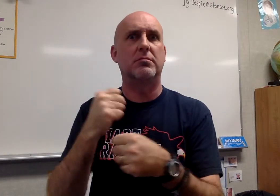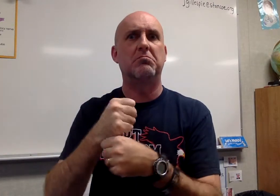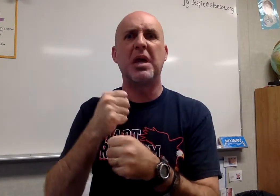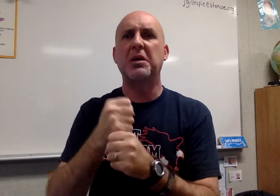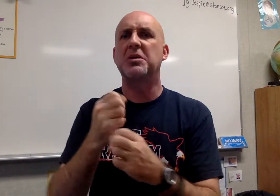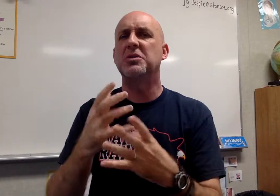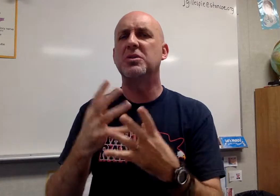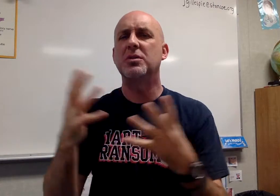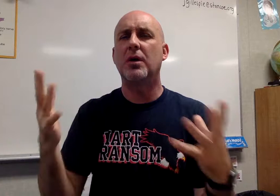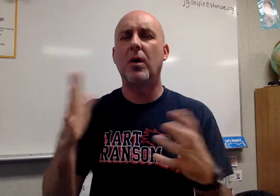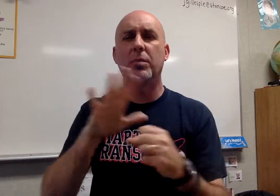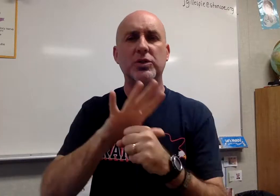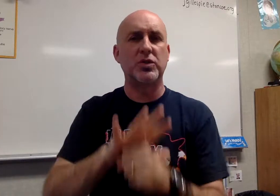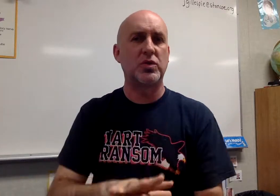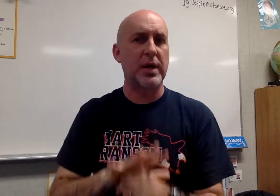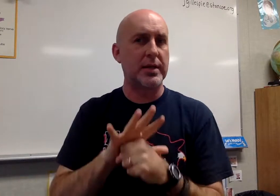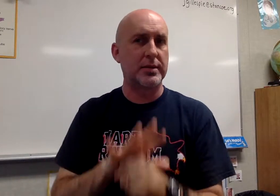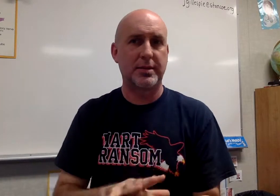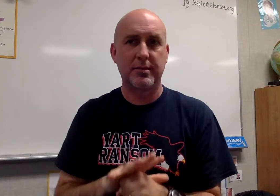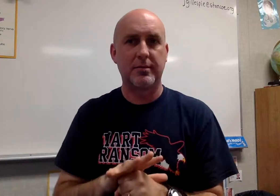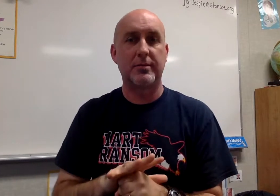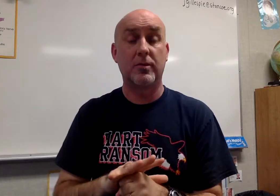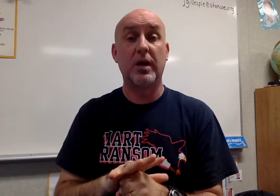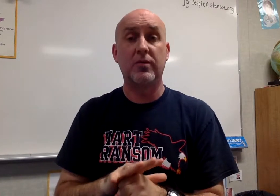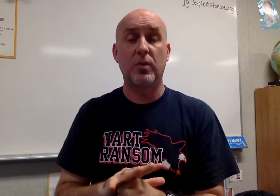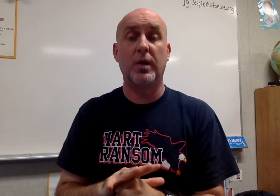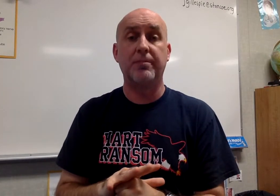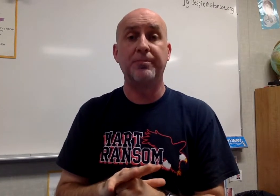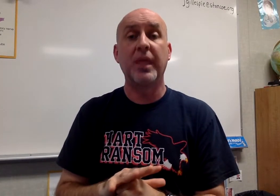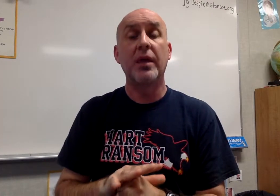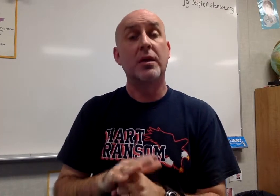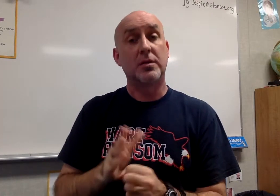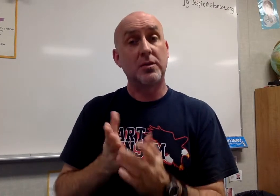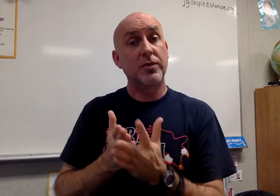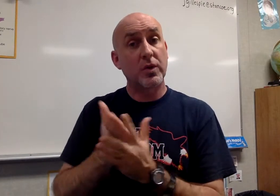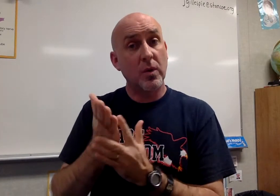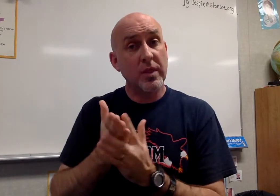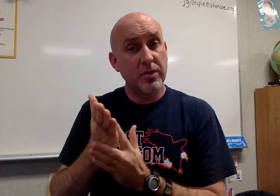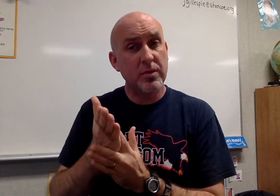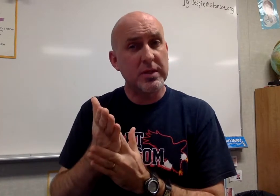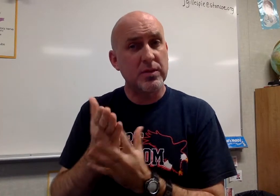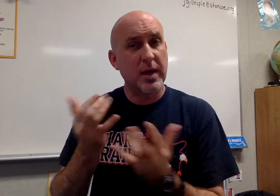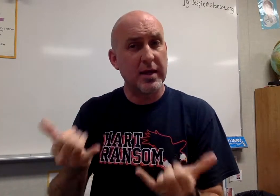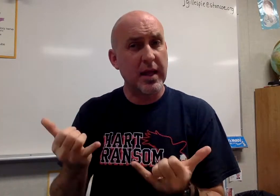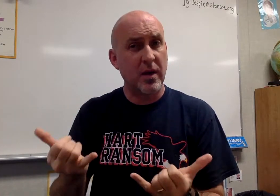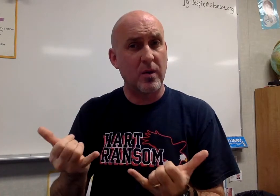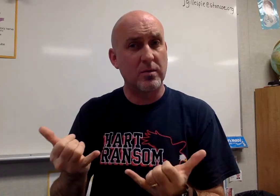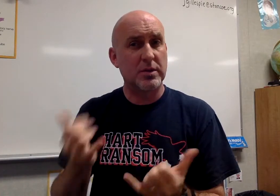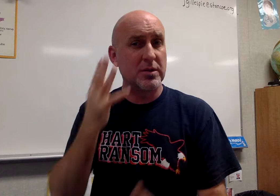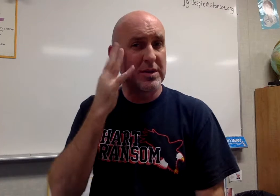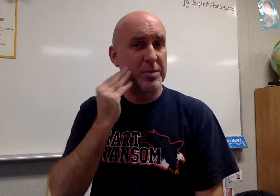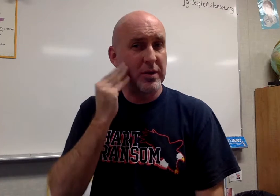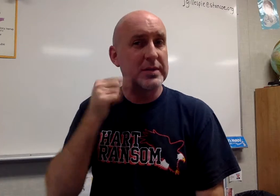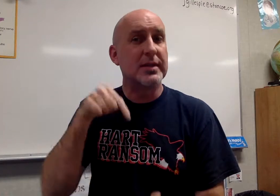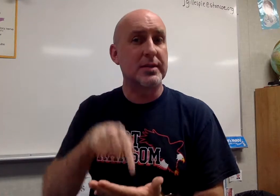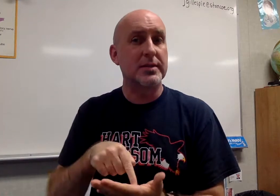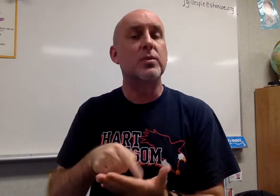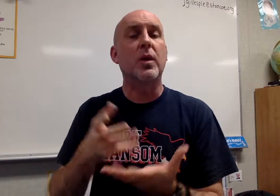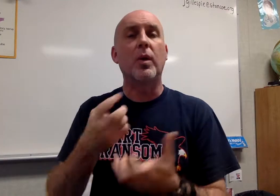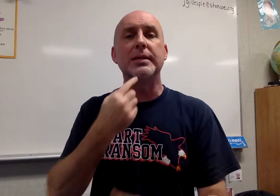and make so much stress for everyone. So if you're going through this right now and you're experiencing this, what I want to